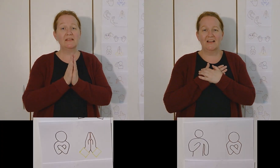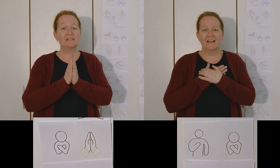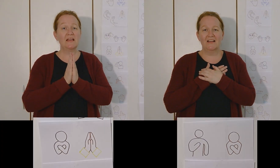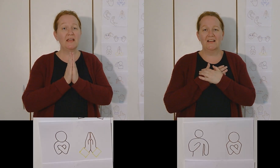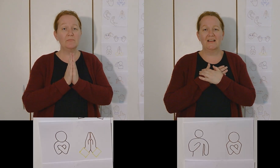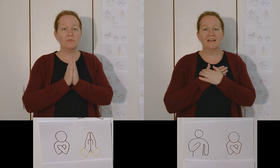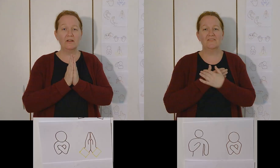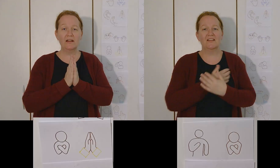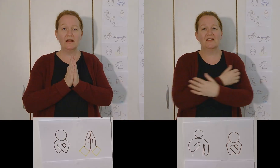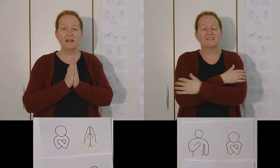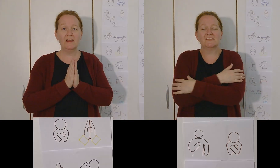me as